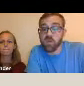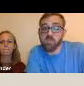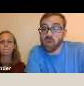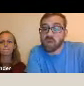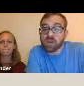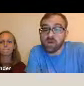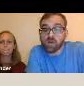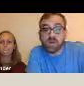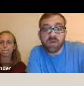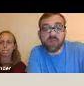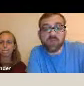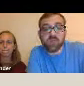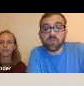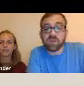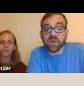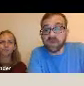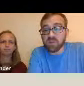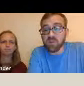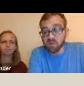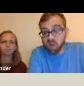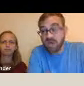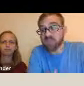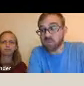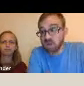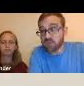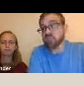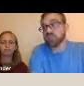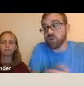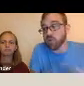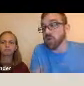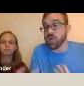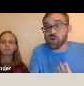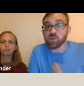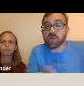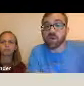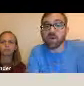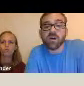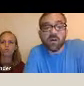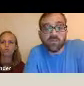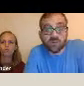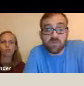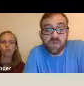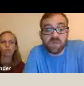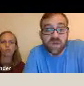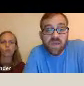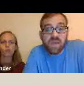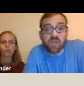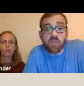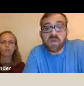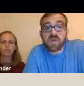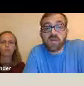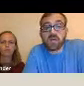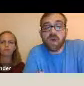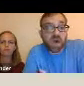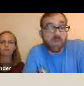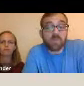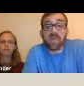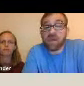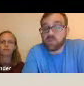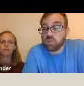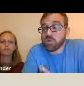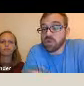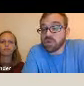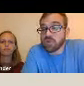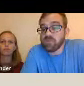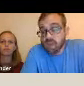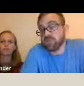we were talking with the Wycliffe recruiter and, you know, asking questions, you know, where do we go from here? And we ended up applying